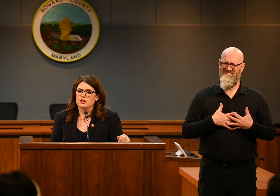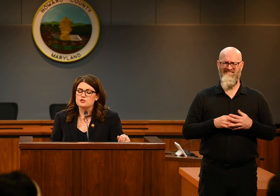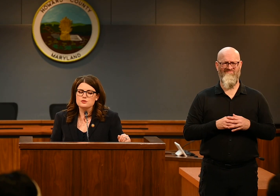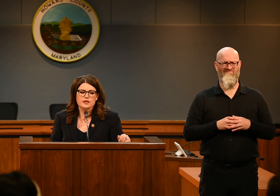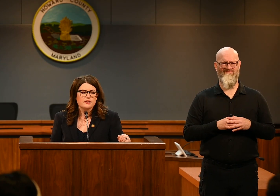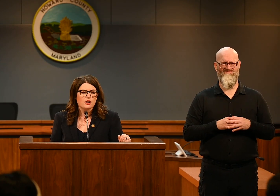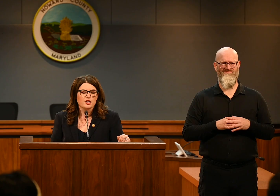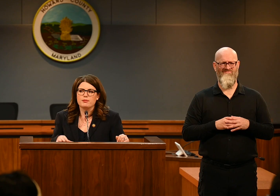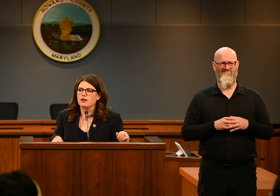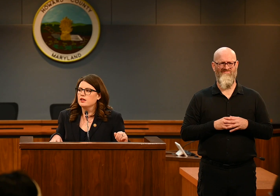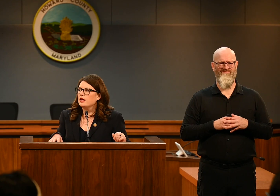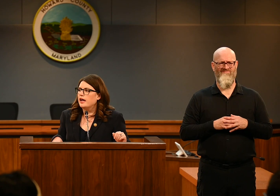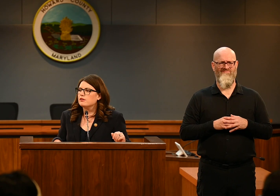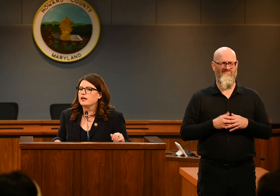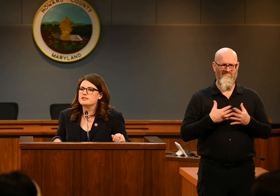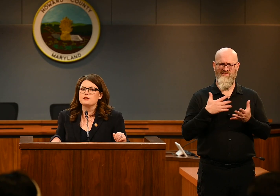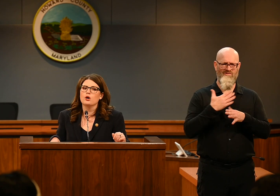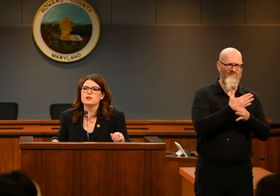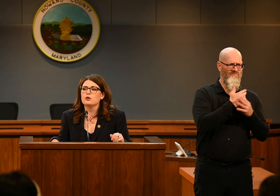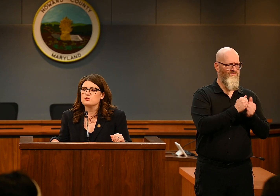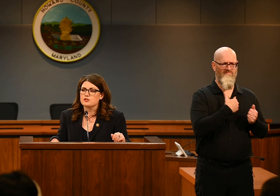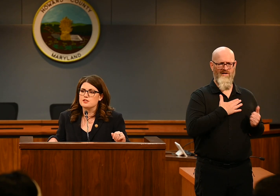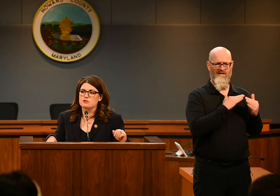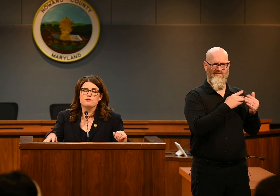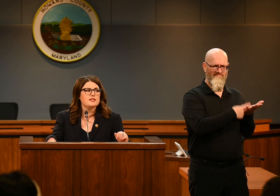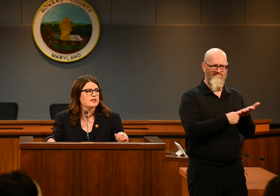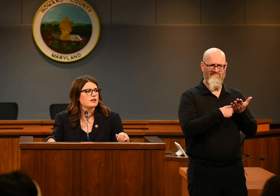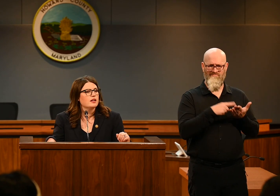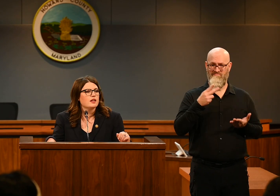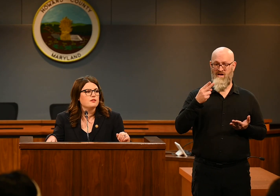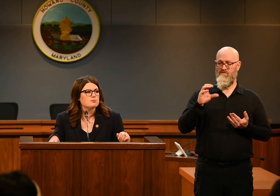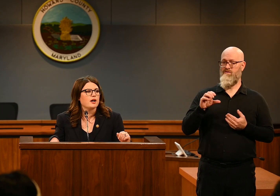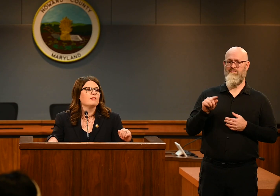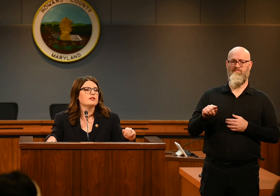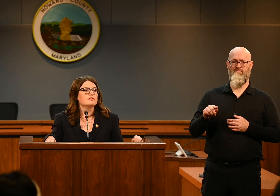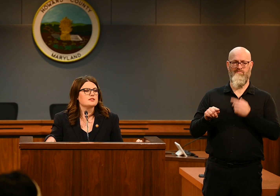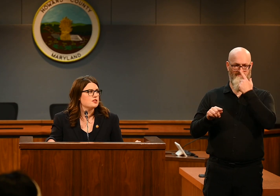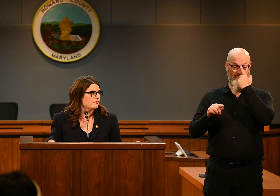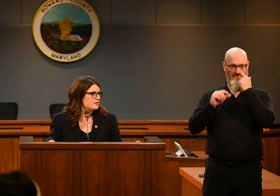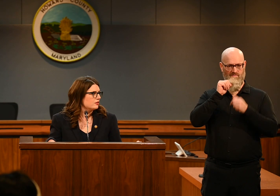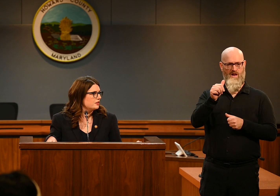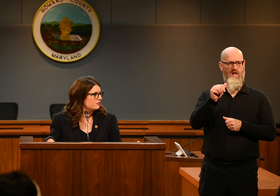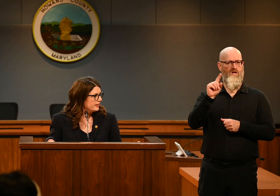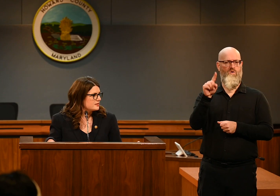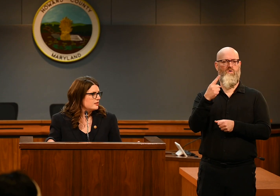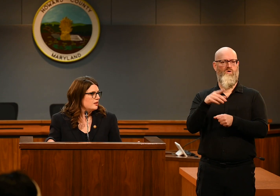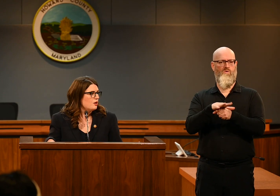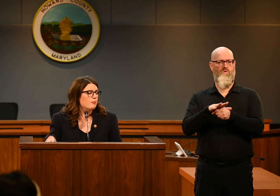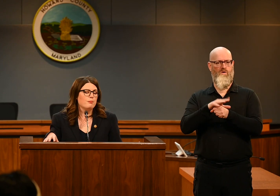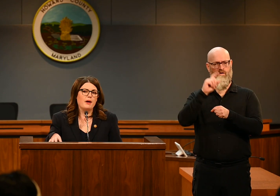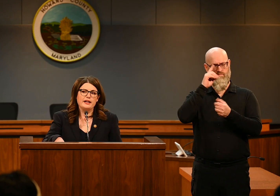on Tuesday talking about Howard County is not the only local jurisdiction facing these private detention facility